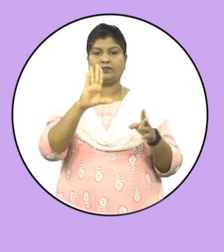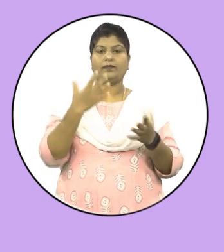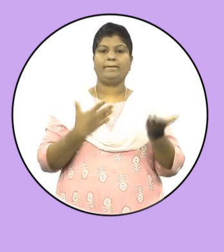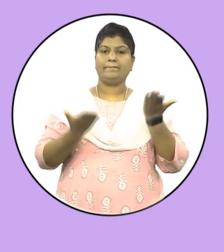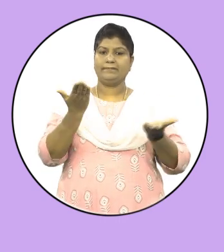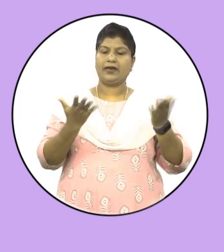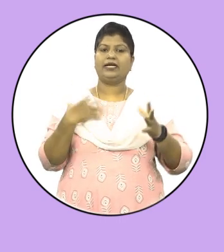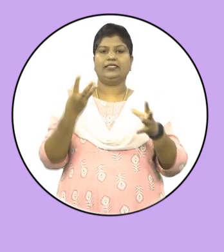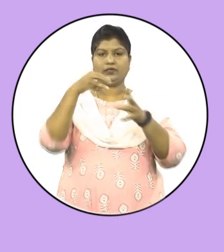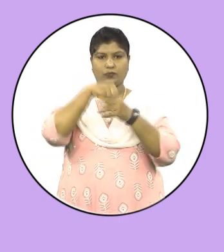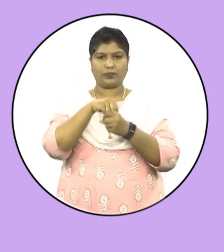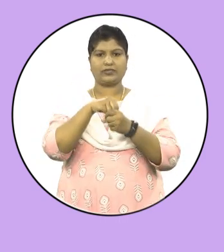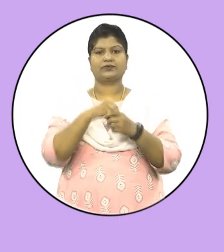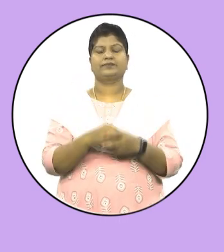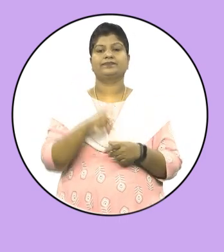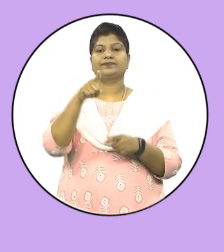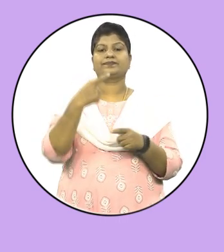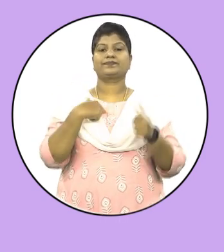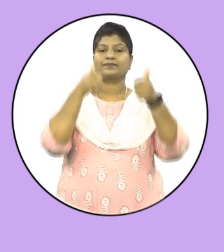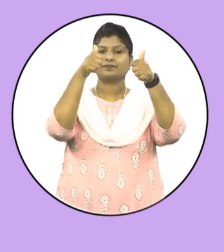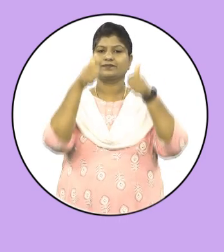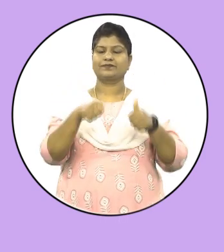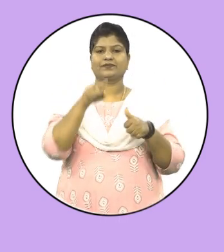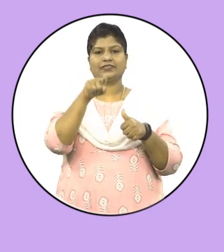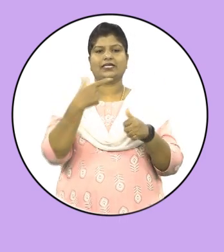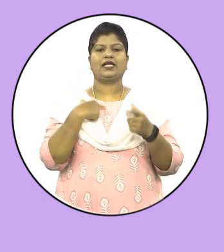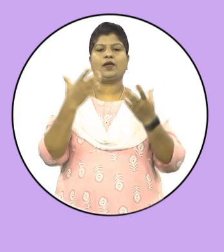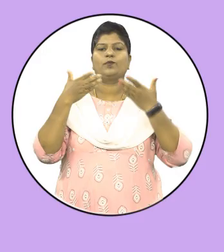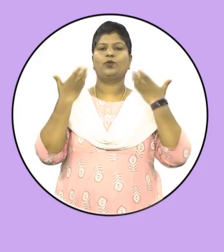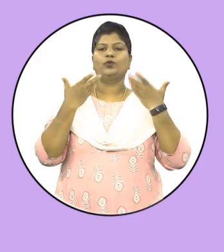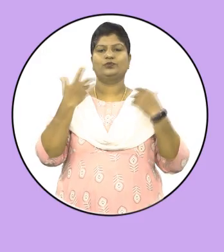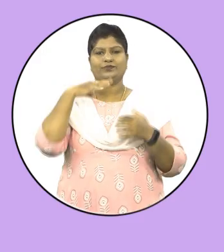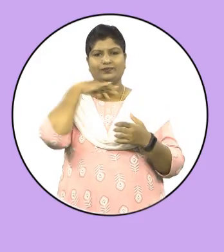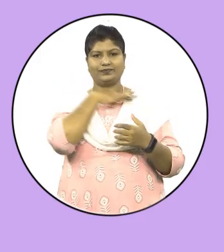their components result in pollution.